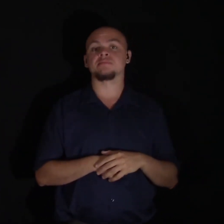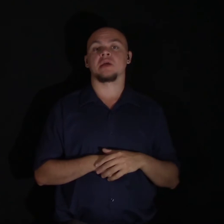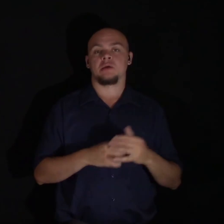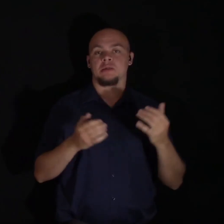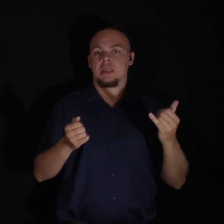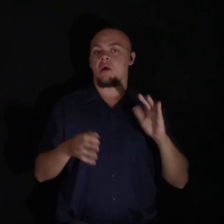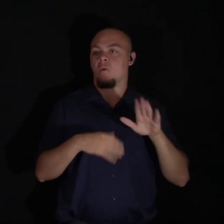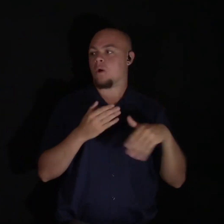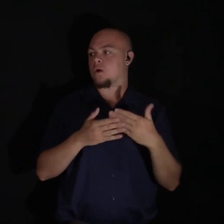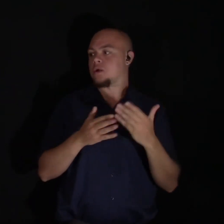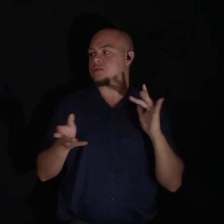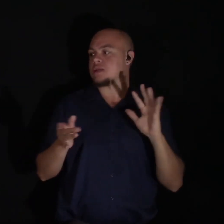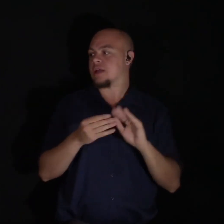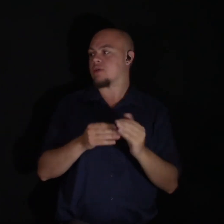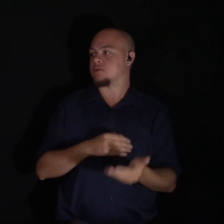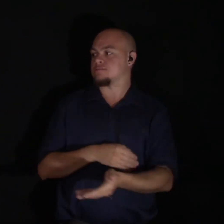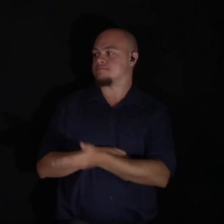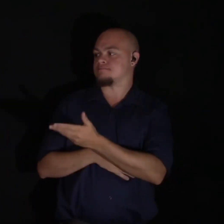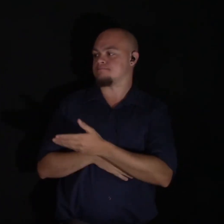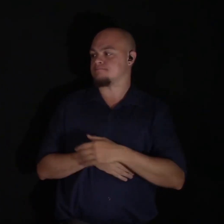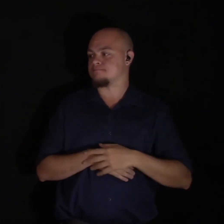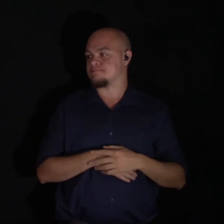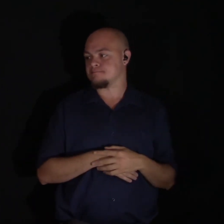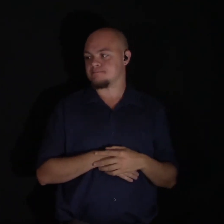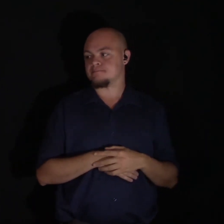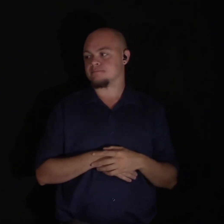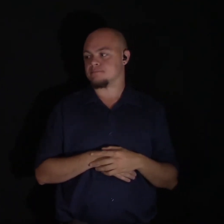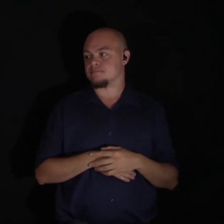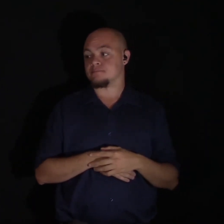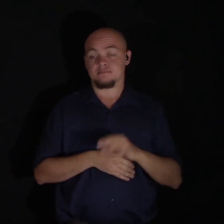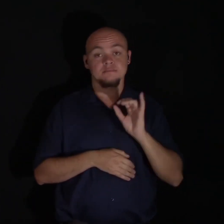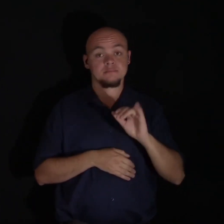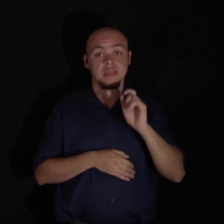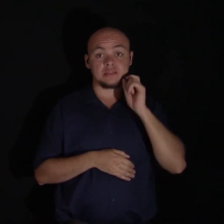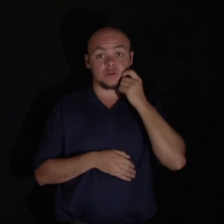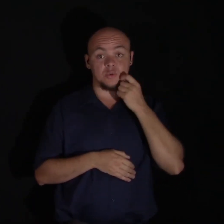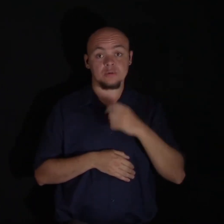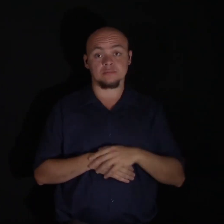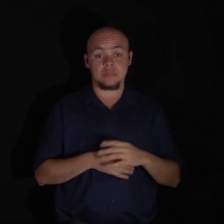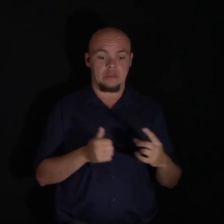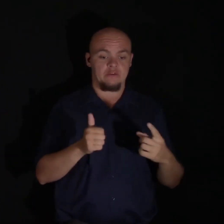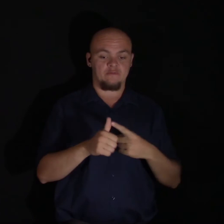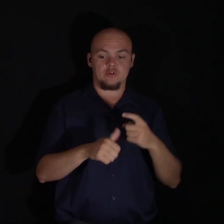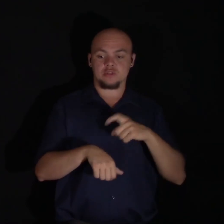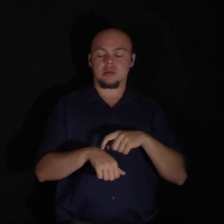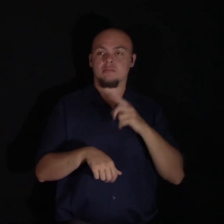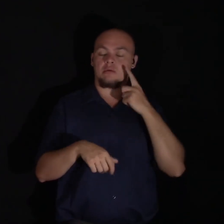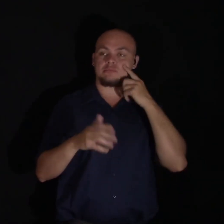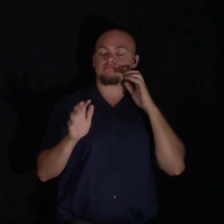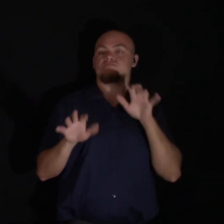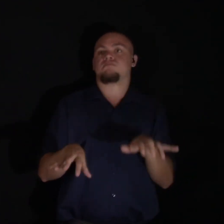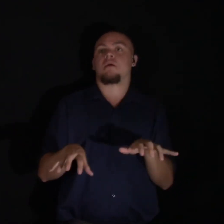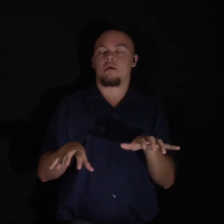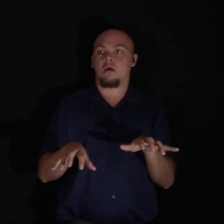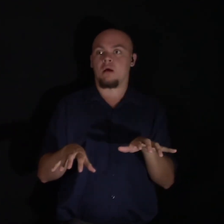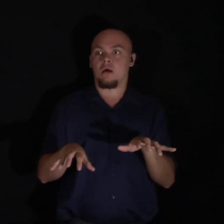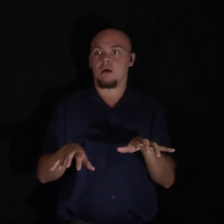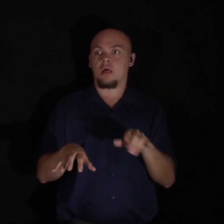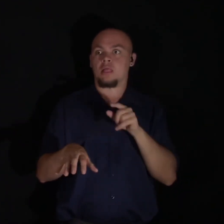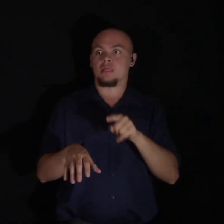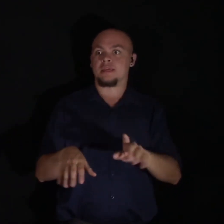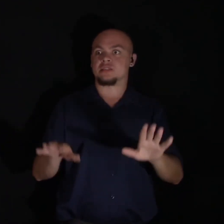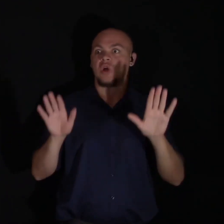here. That's what it looks like. Isn't that pretty cool? First time I saw this slide, I was dumbfounded, like, this is